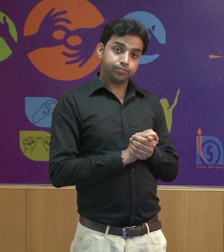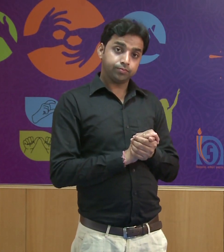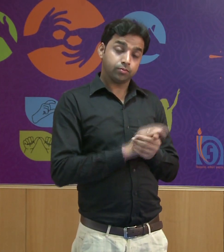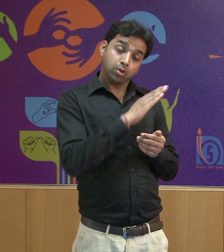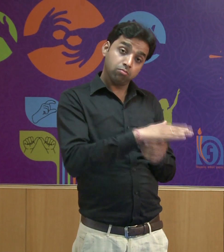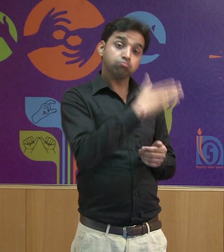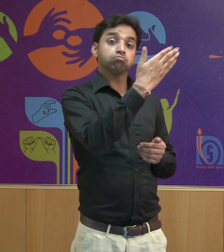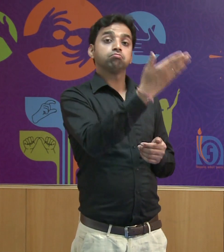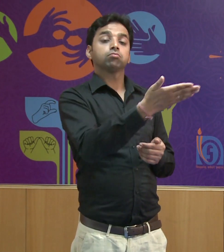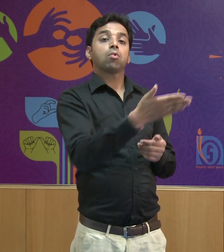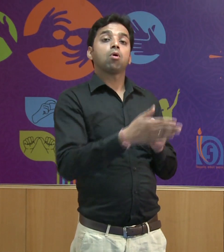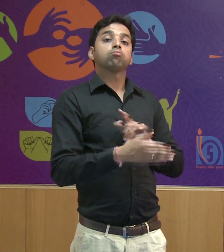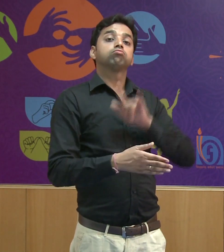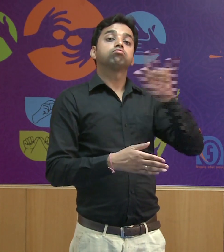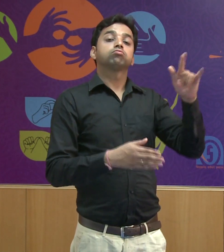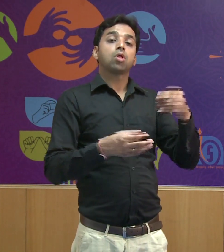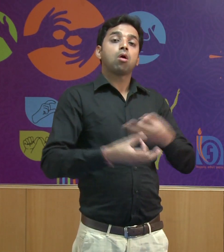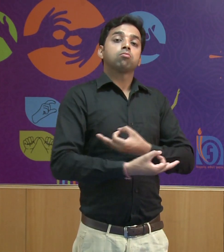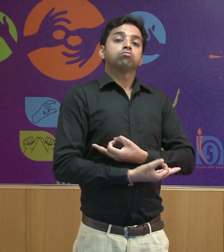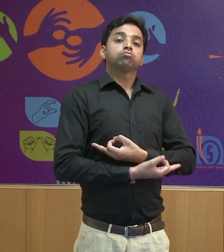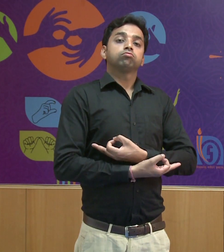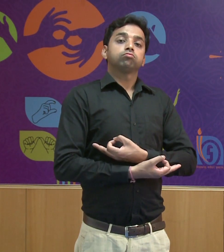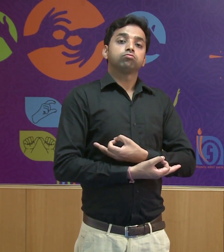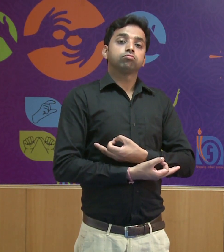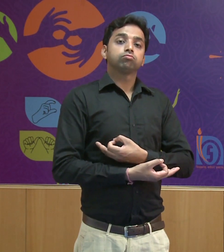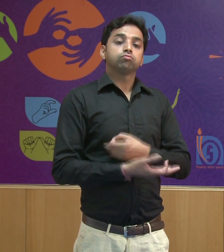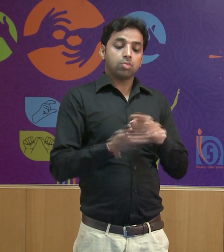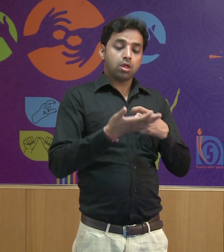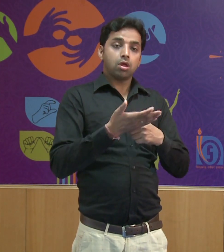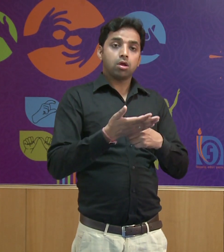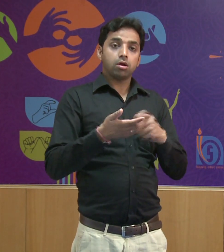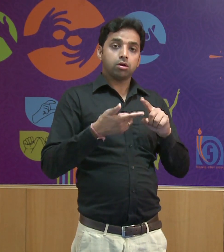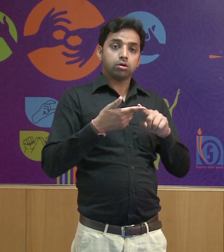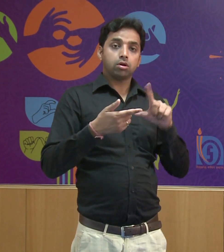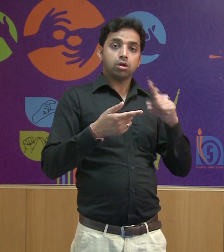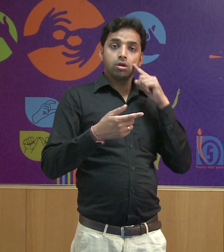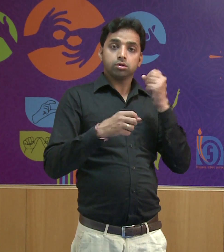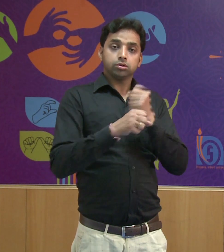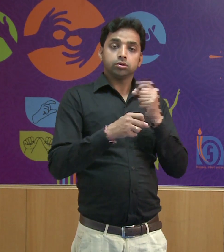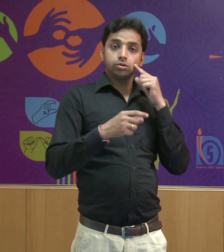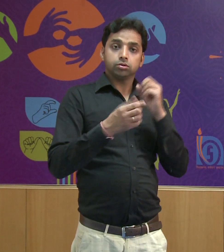also went to teach Buddhist religion in Tibet.